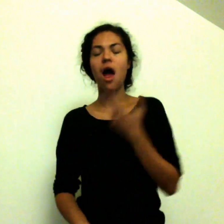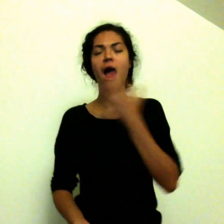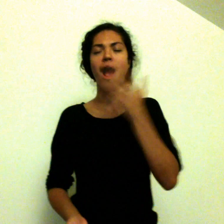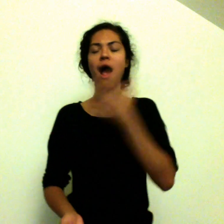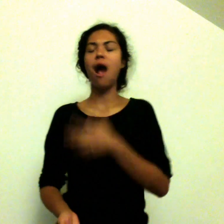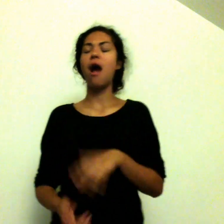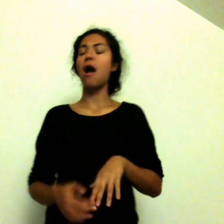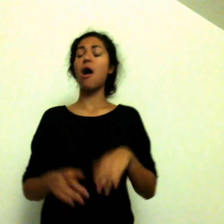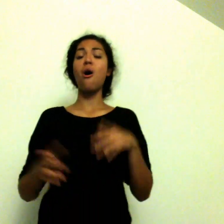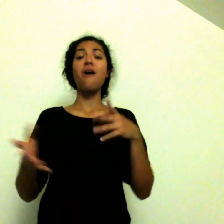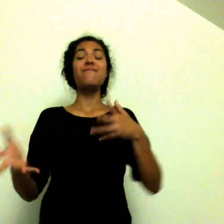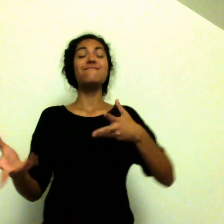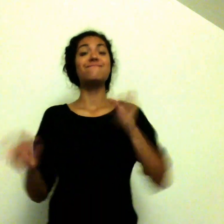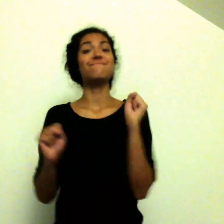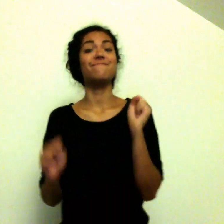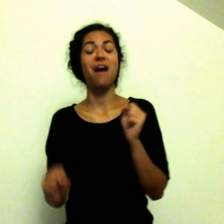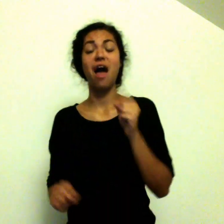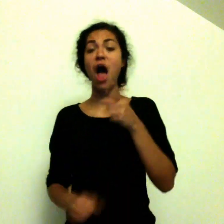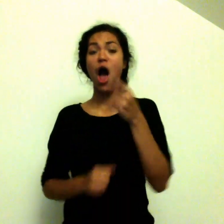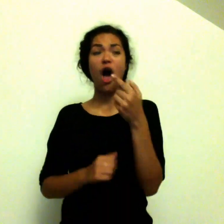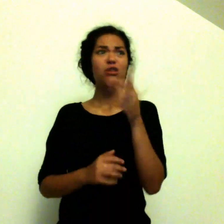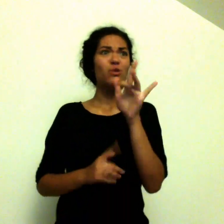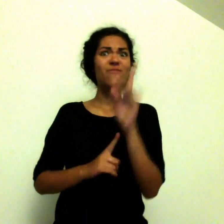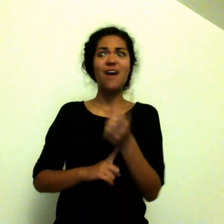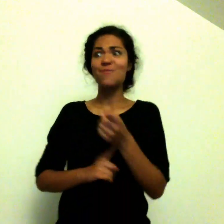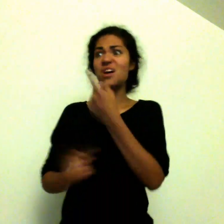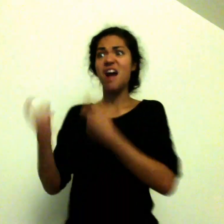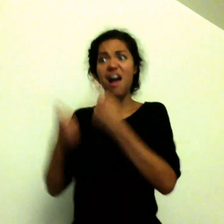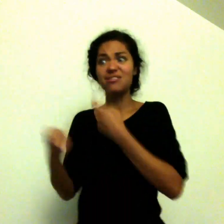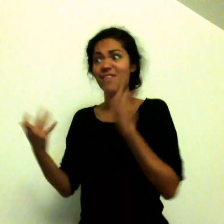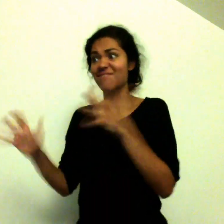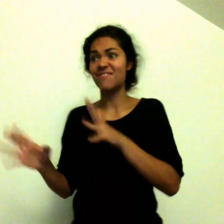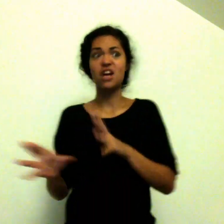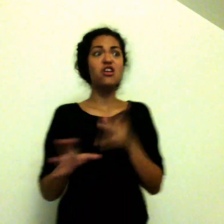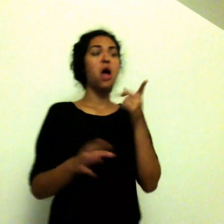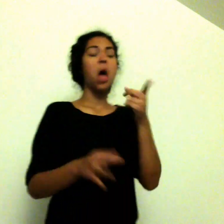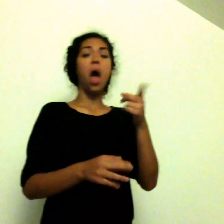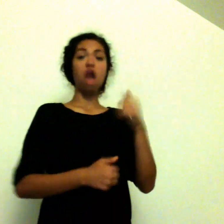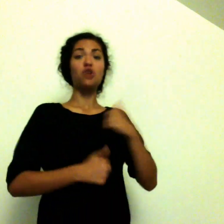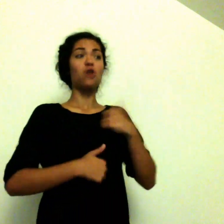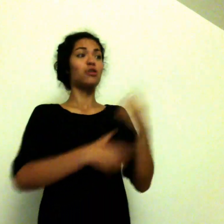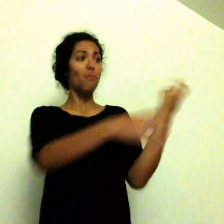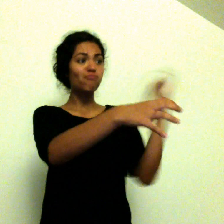stand. Sarah earned her keep for the whole year by that one question.